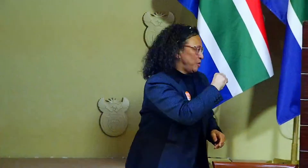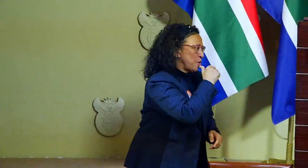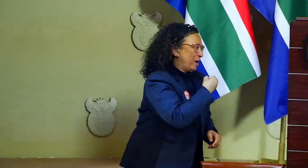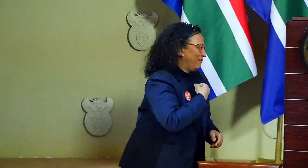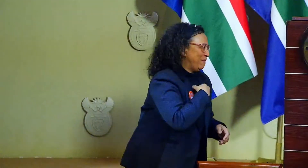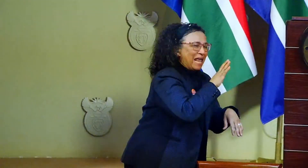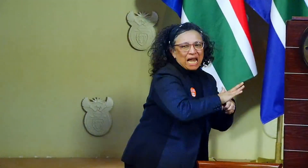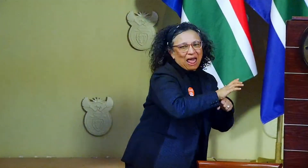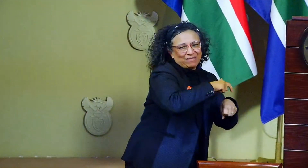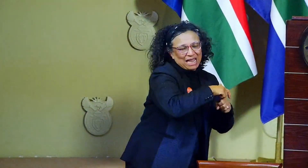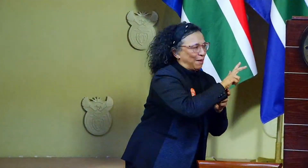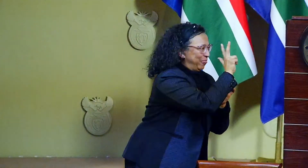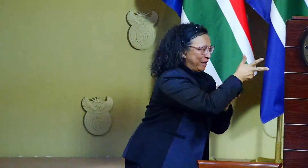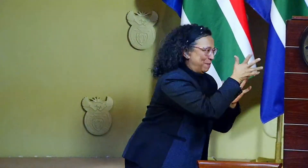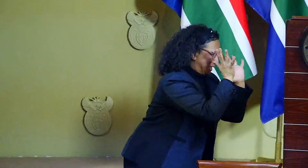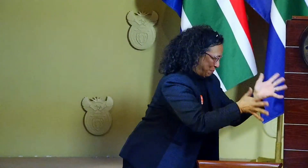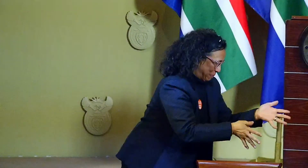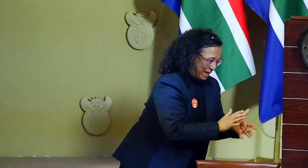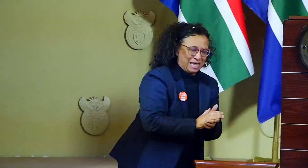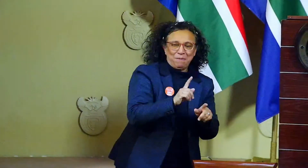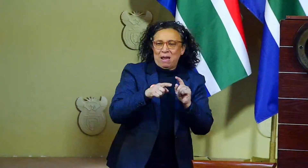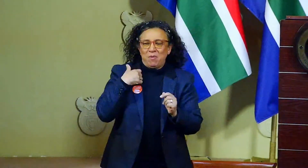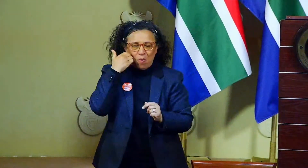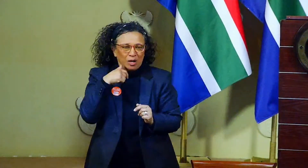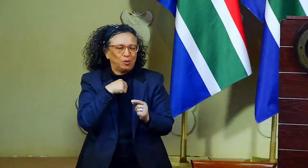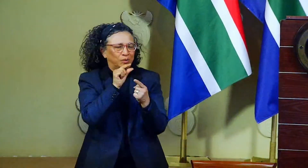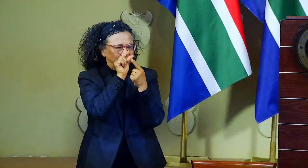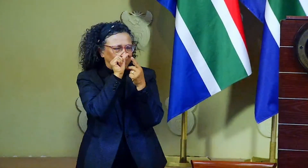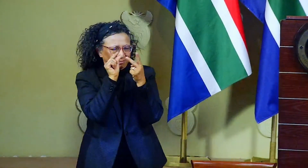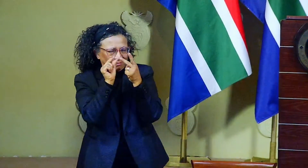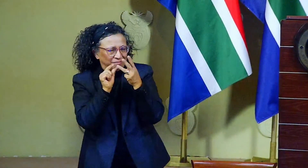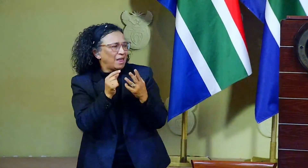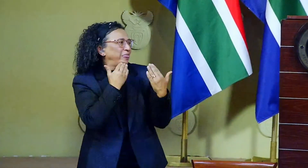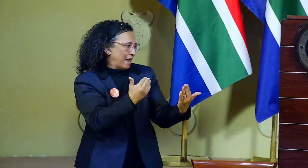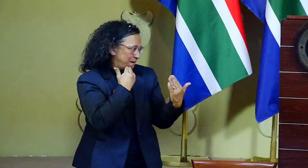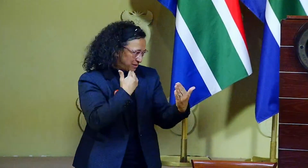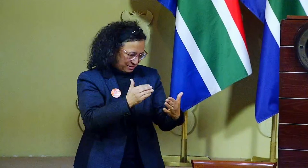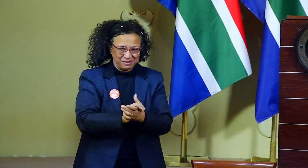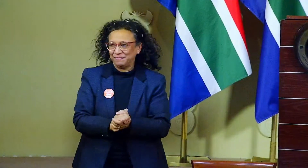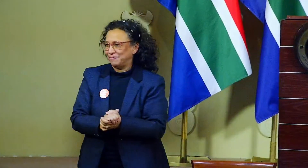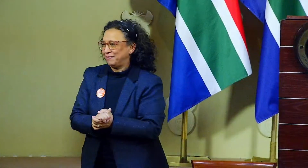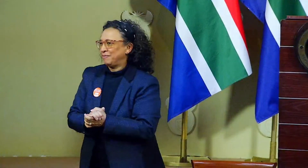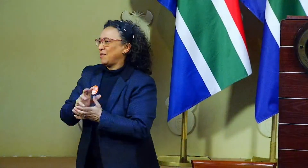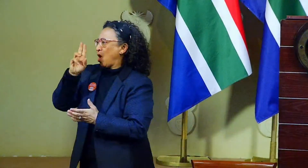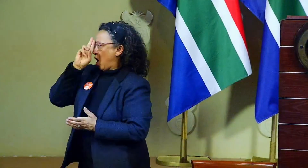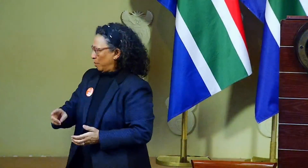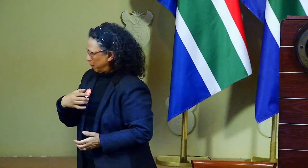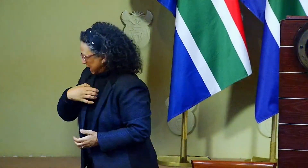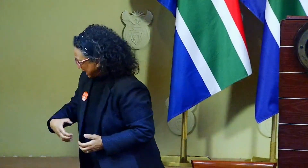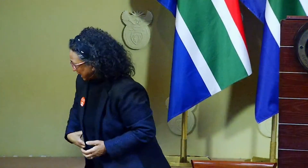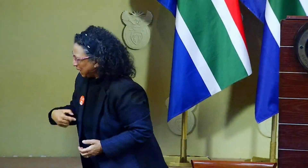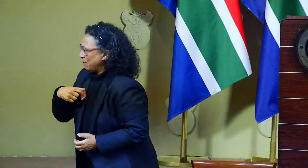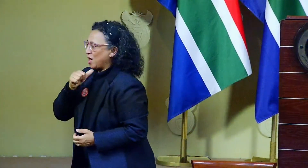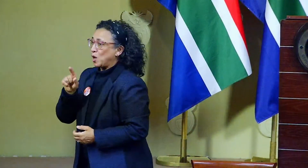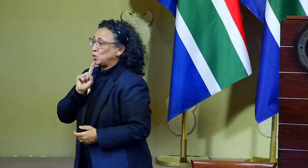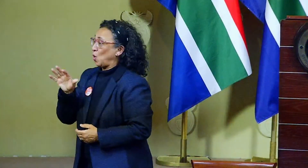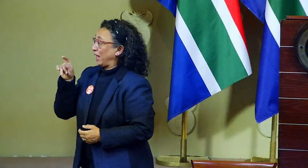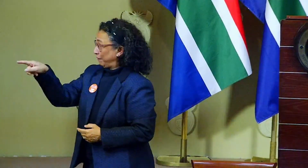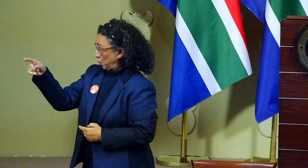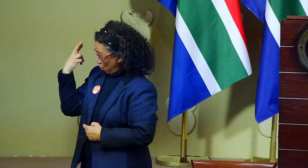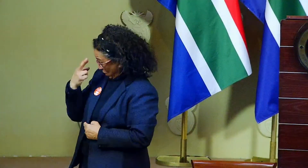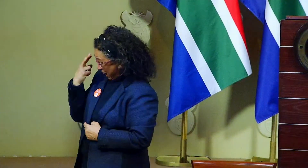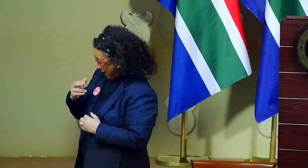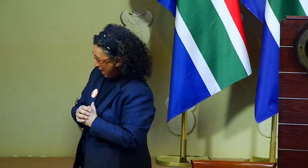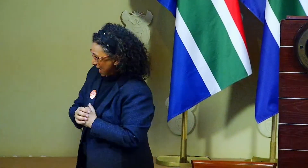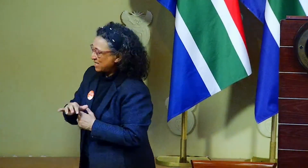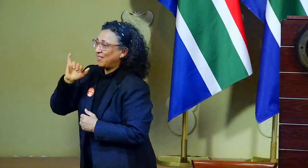to reflect back because there's not enough time in 3 minutes to do that. But I would like to thank the following